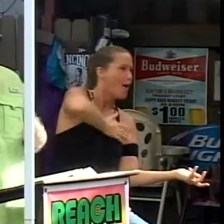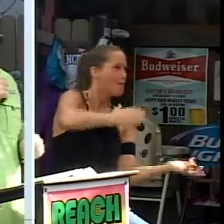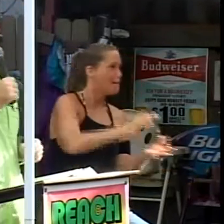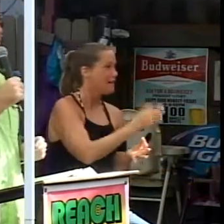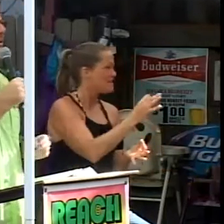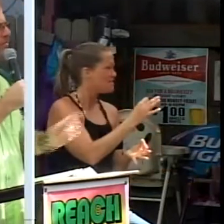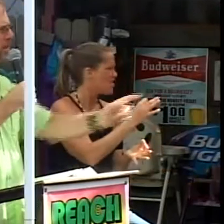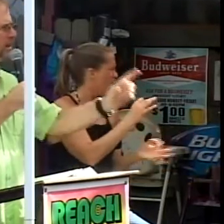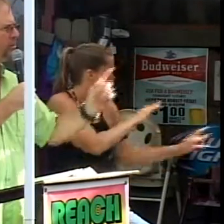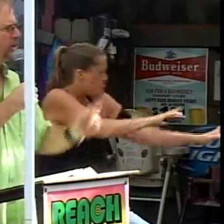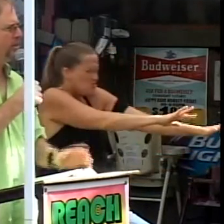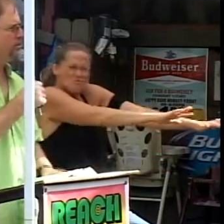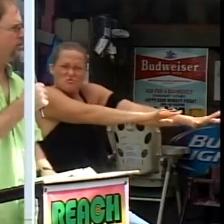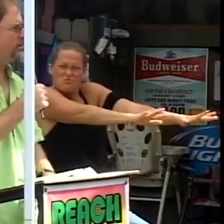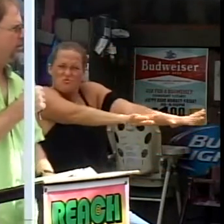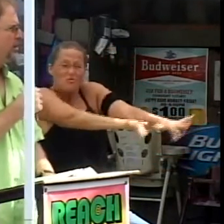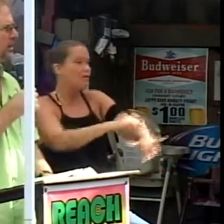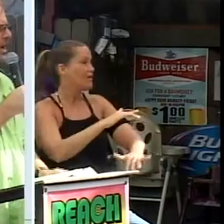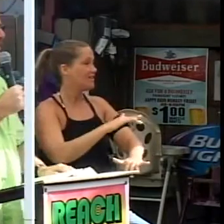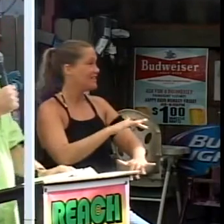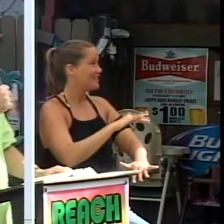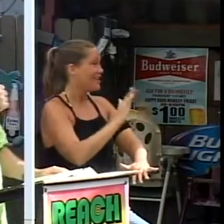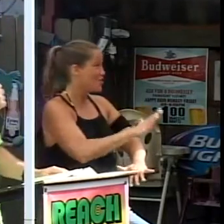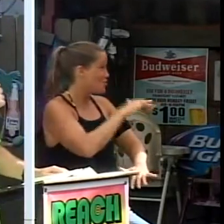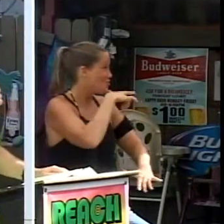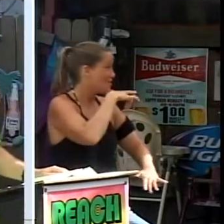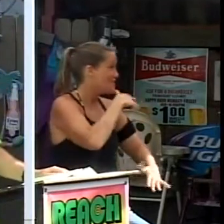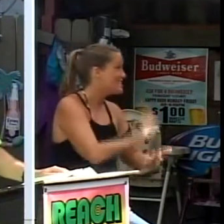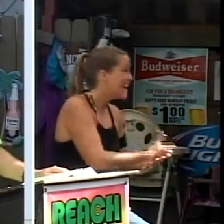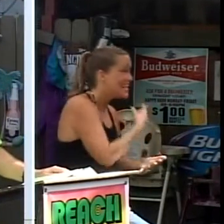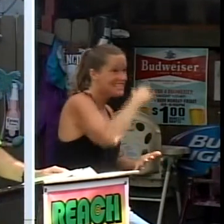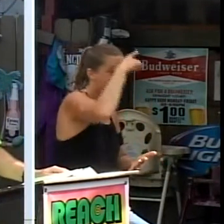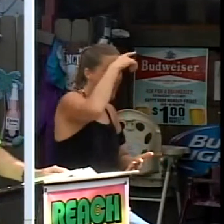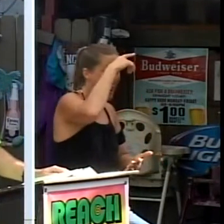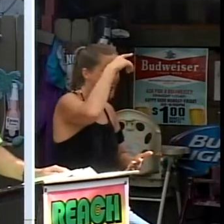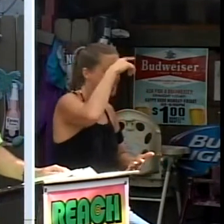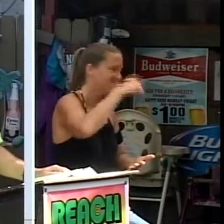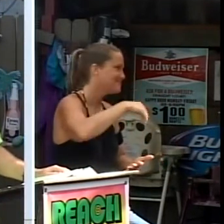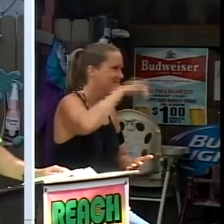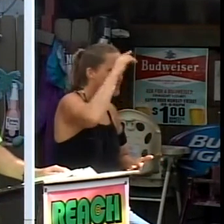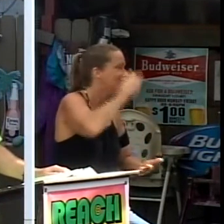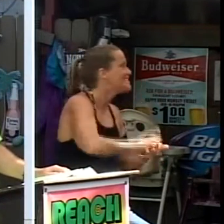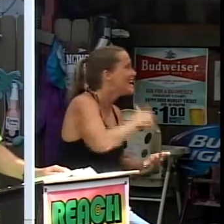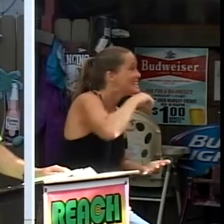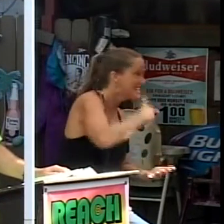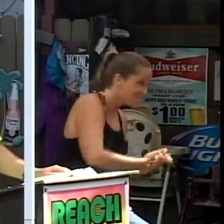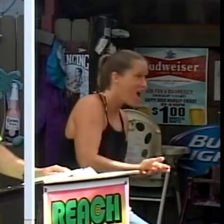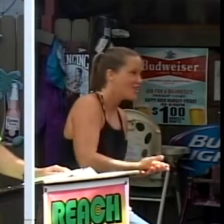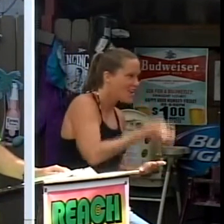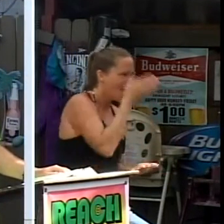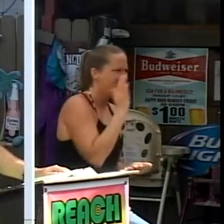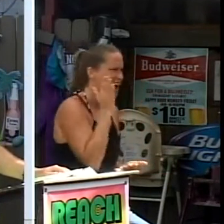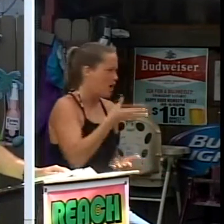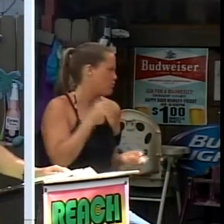daughters." Men and women, see, God doesn't discriminate. That's a man-made thing.